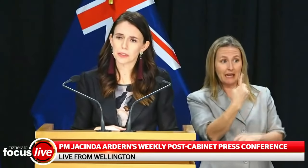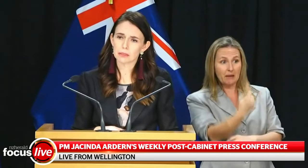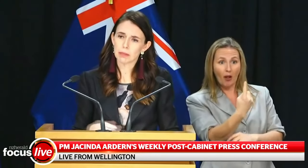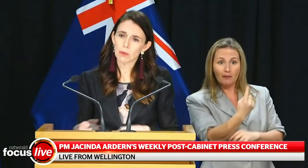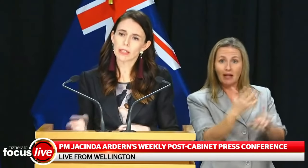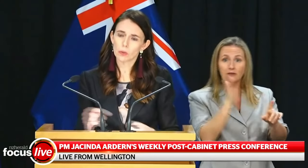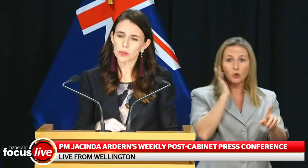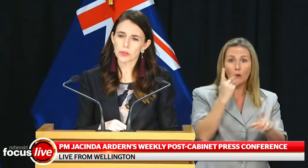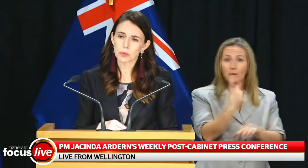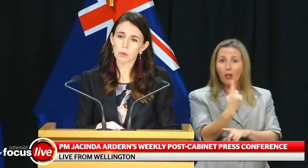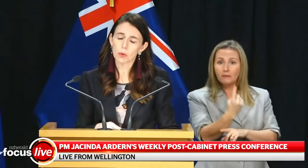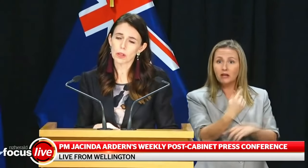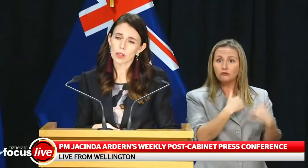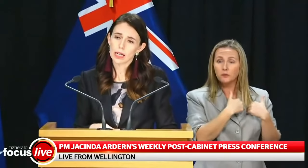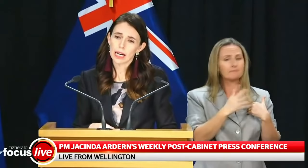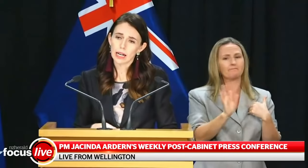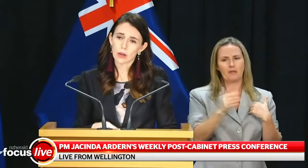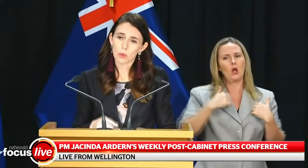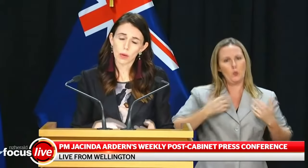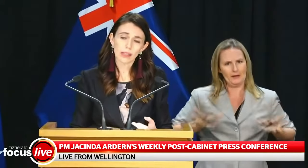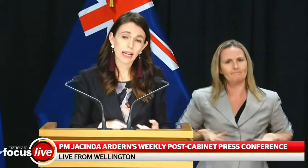these issues. But we can also support